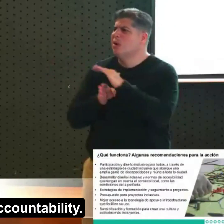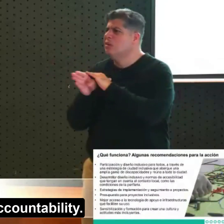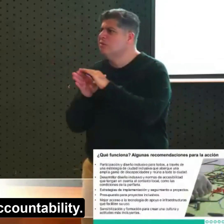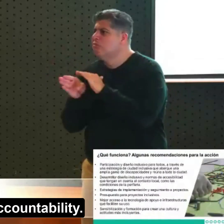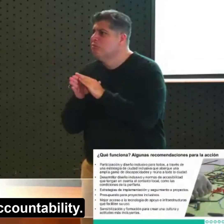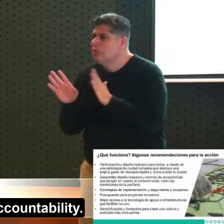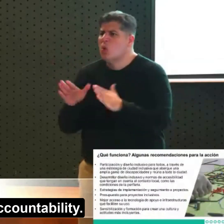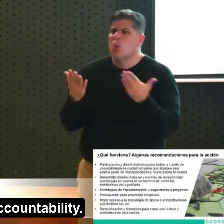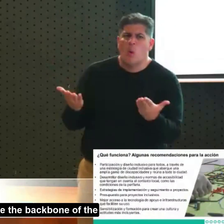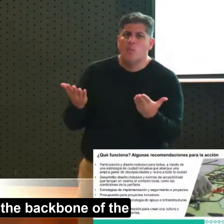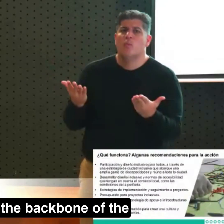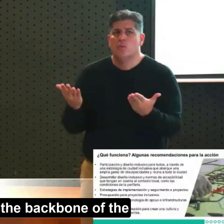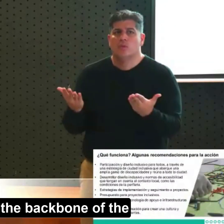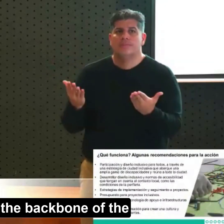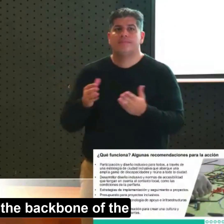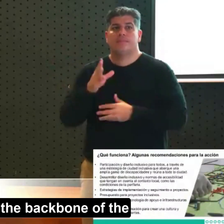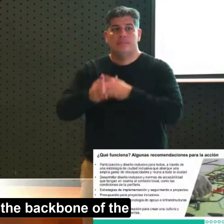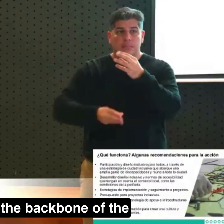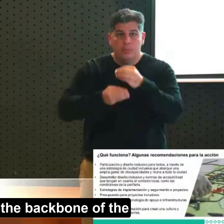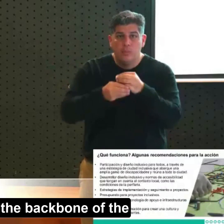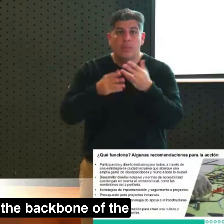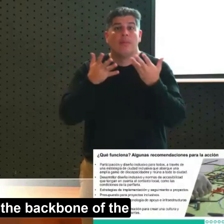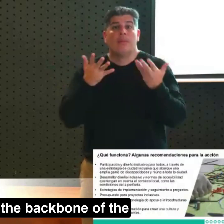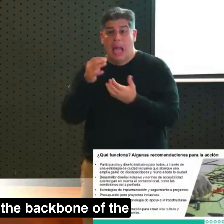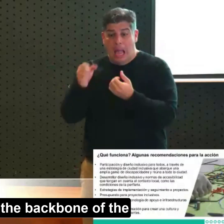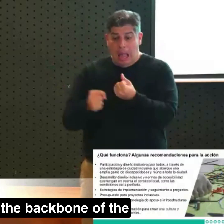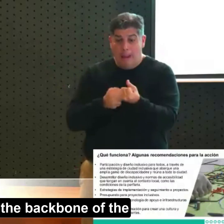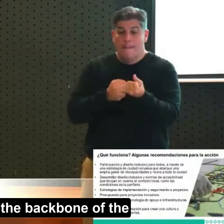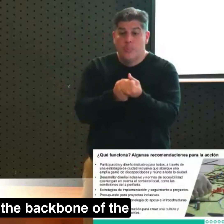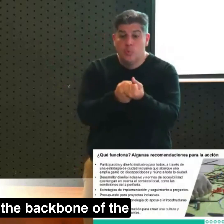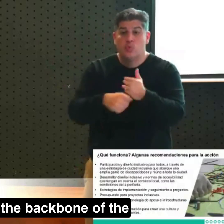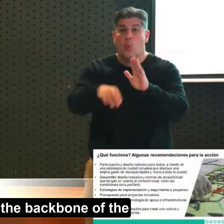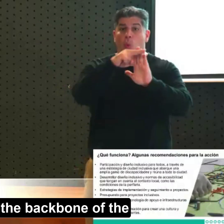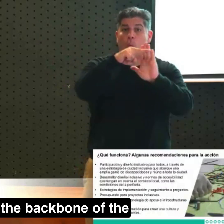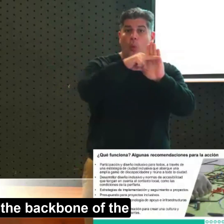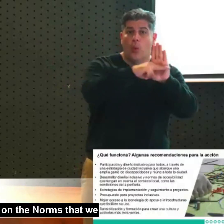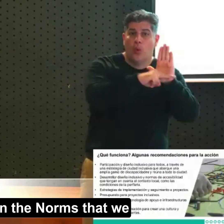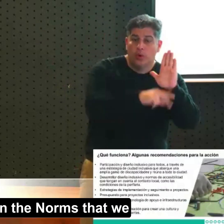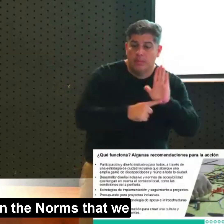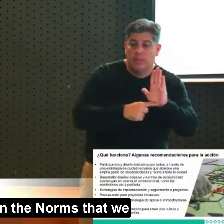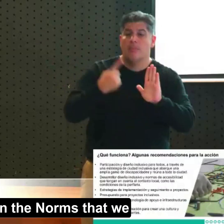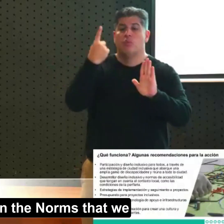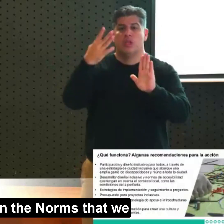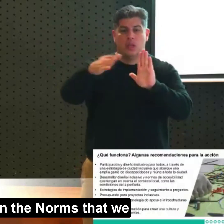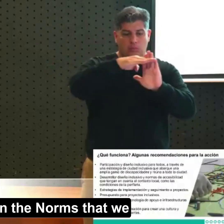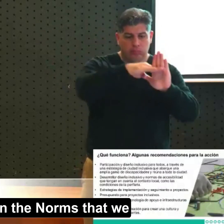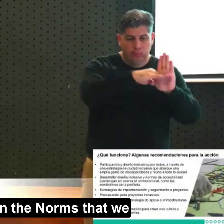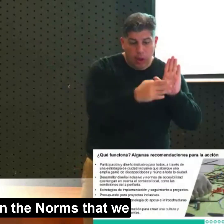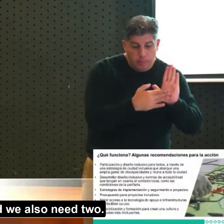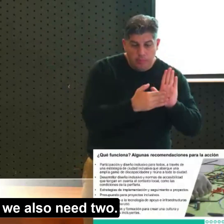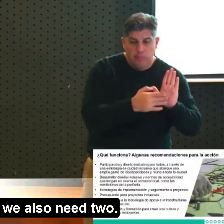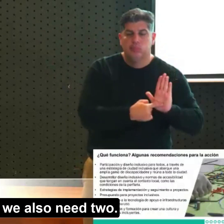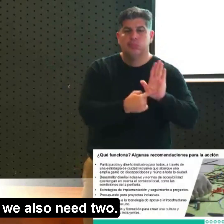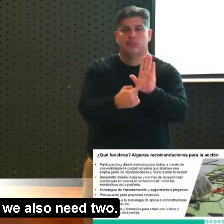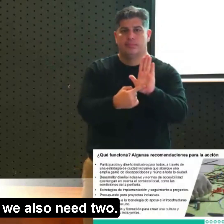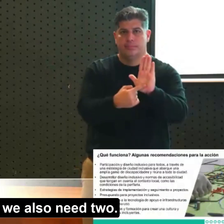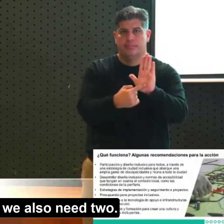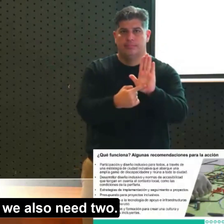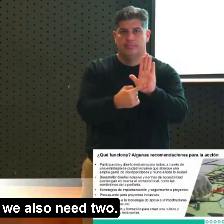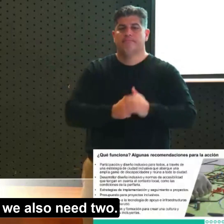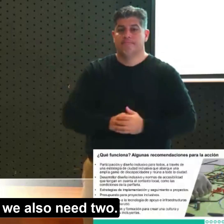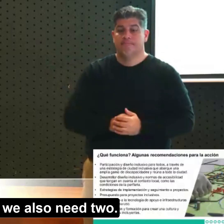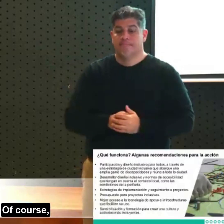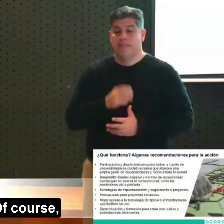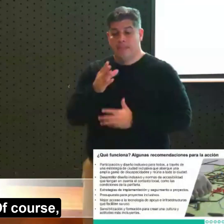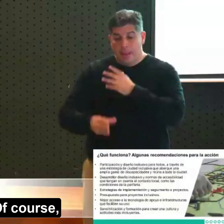and accountability also will be the backbone of the standards and the norms that we have. And we